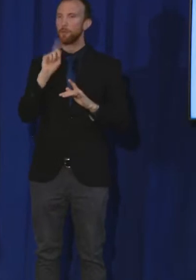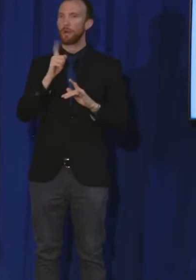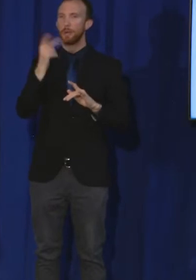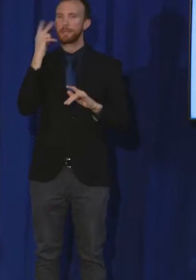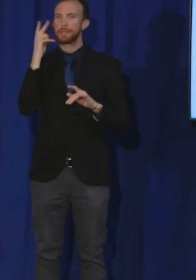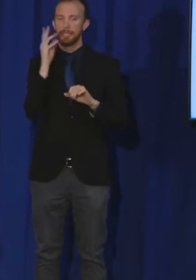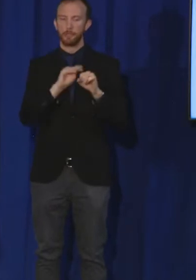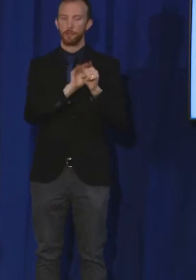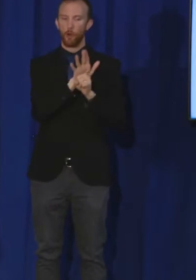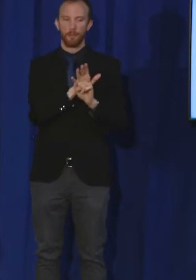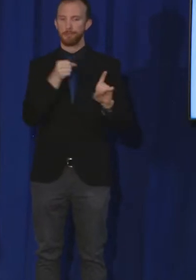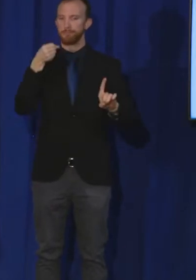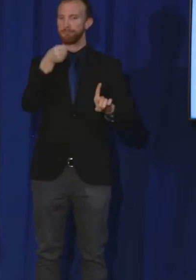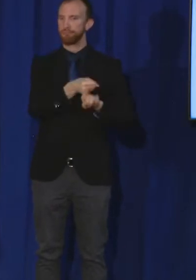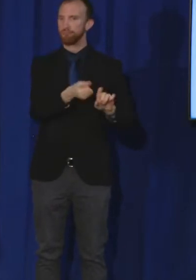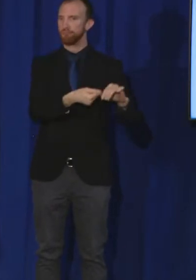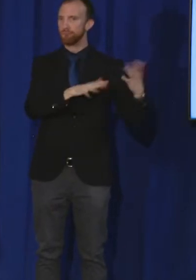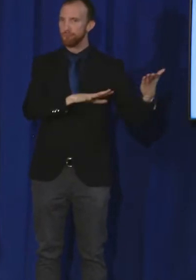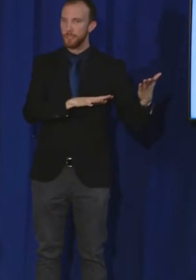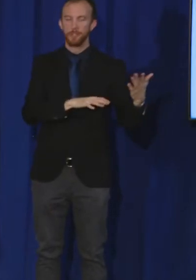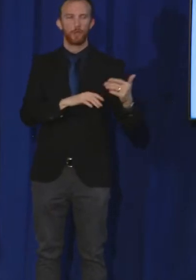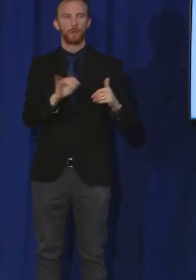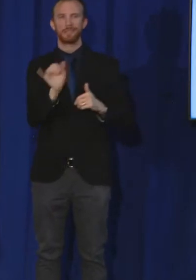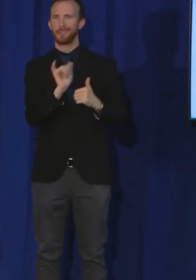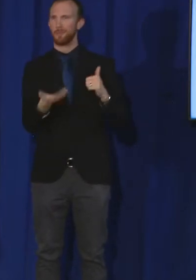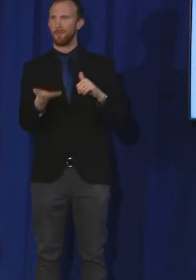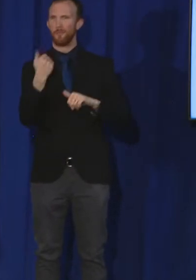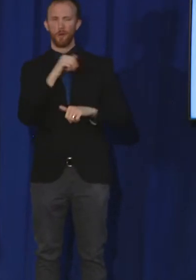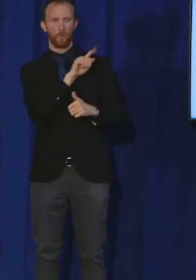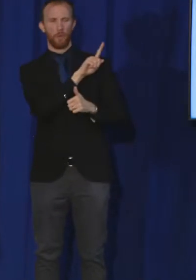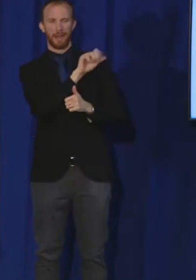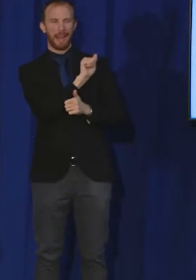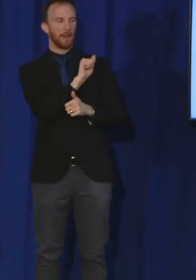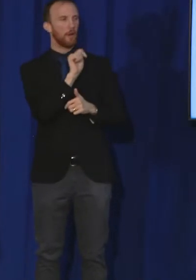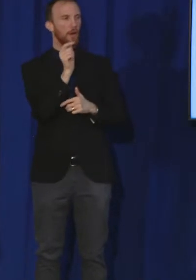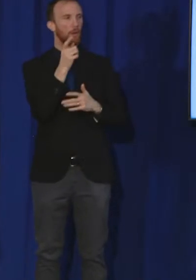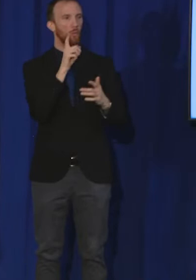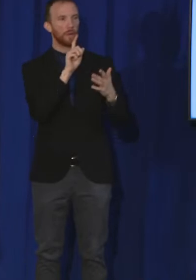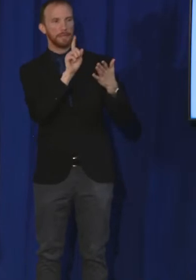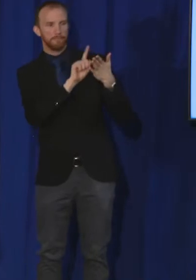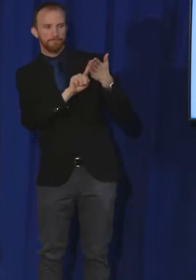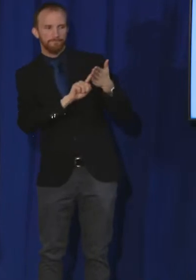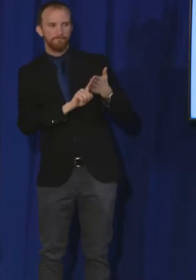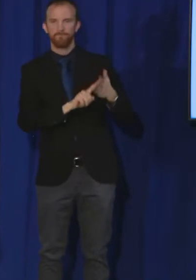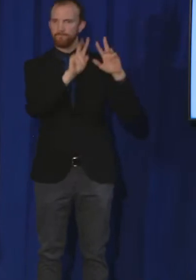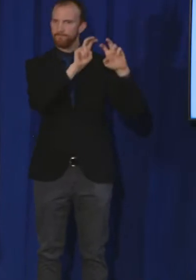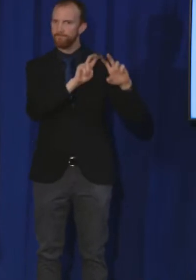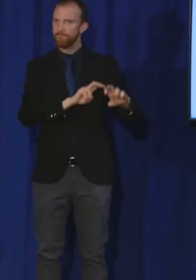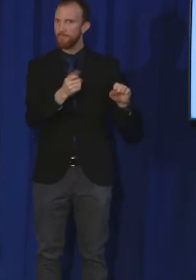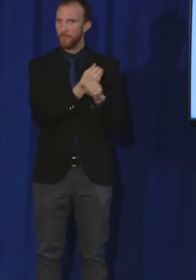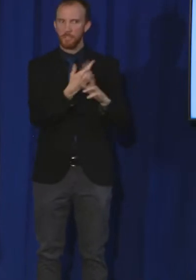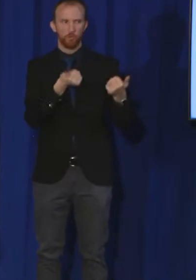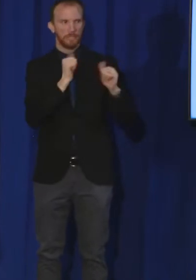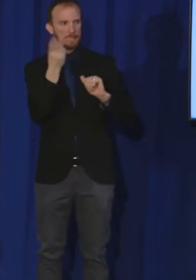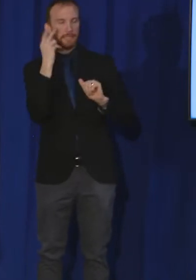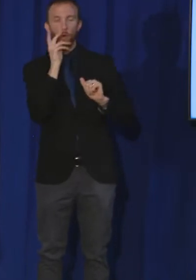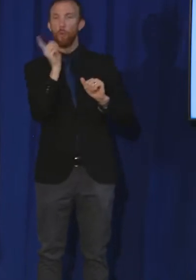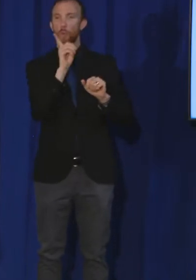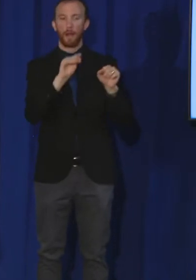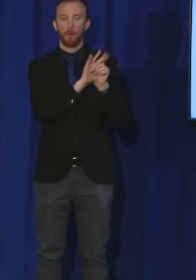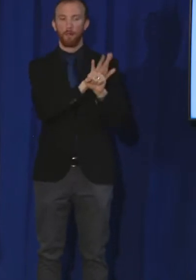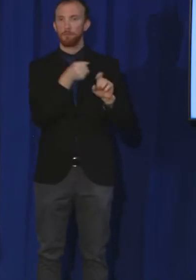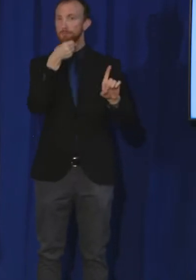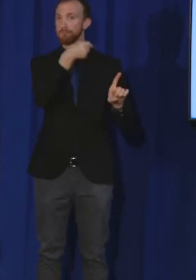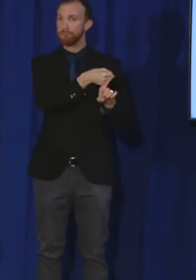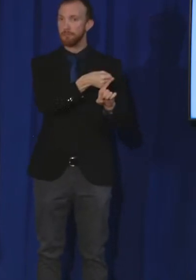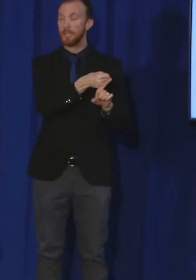in 1A to say, where do we see outbreaks, where do we see risk? We've recognized that there are manufacturing facilities in particular that